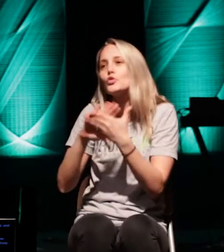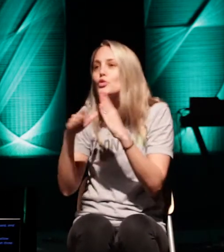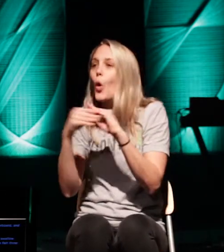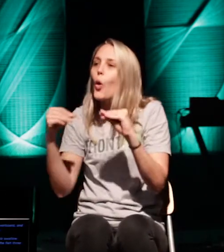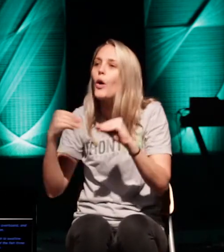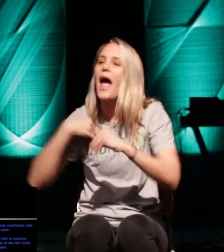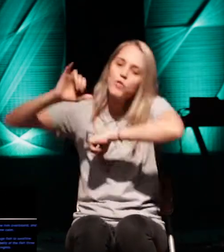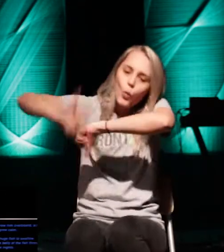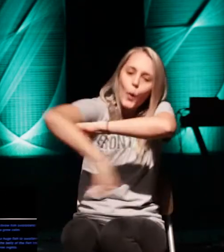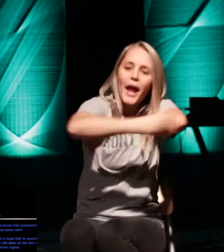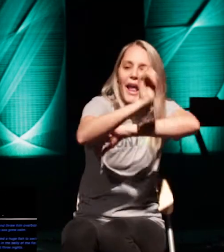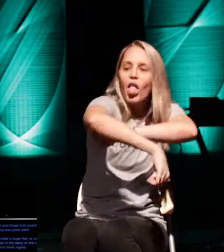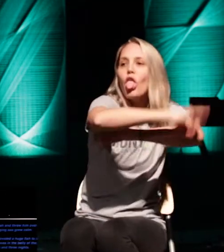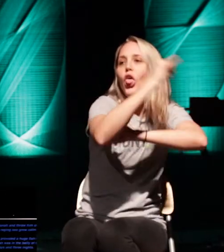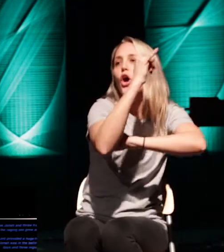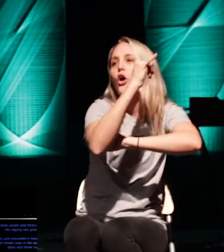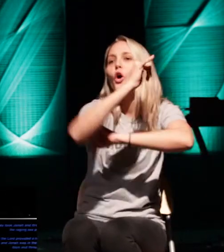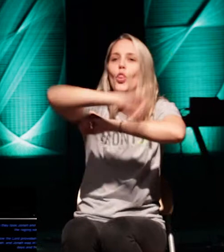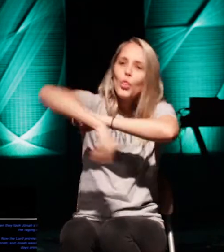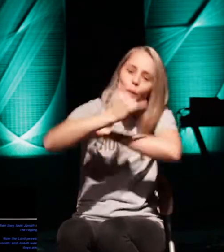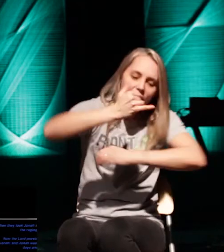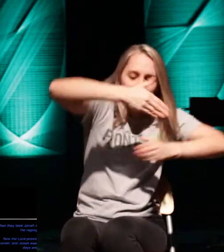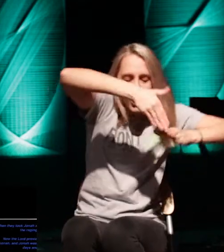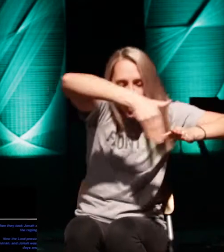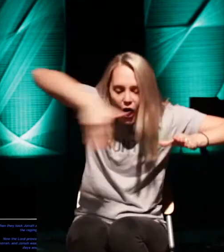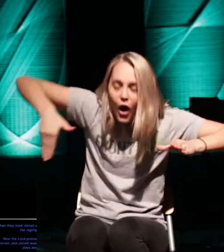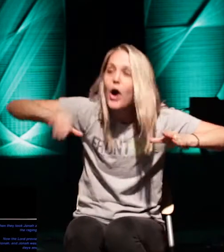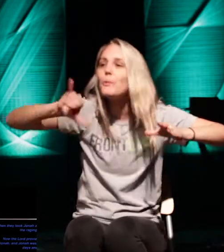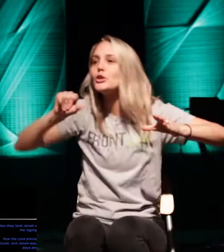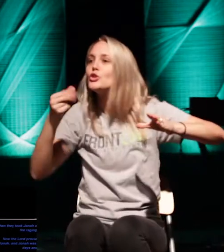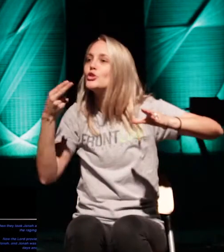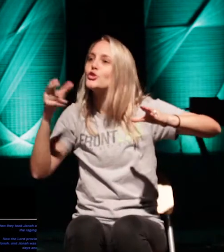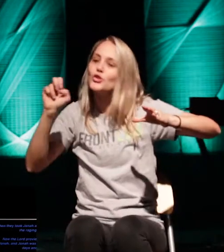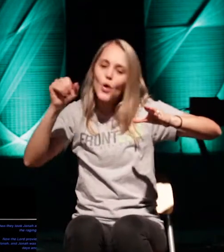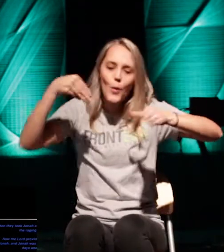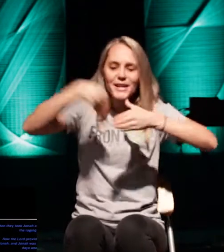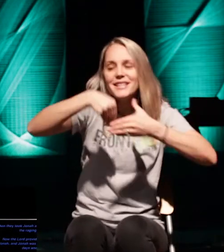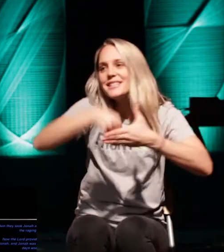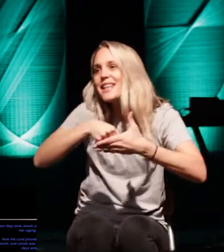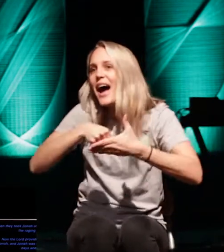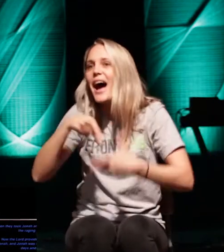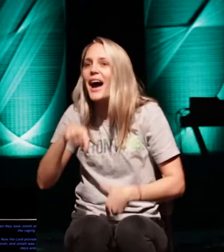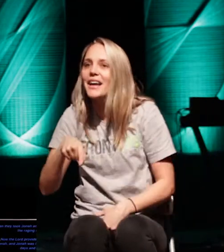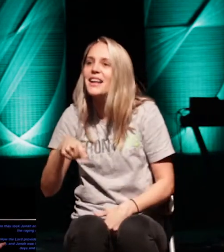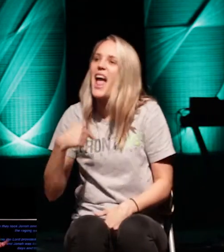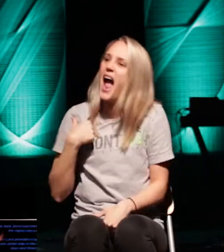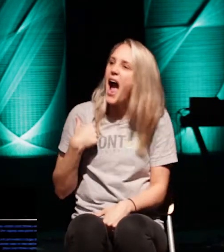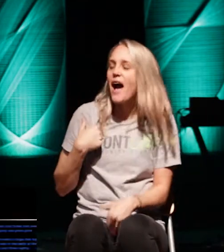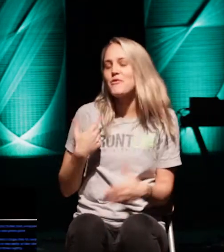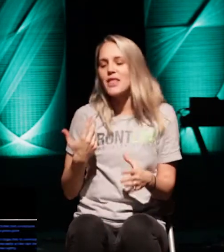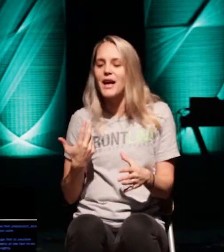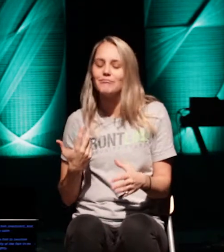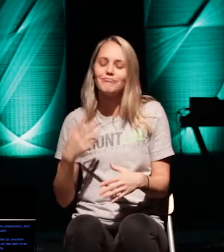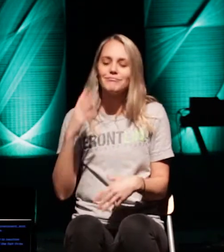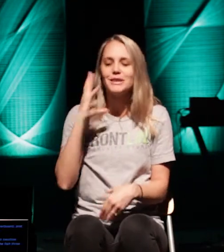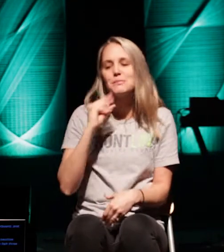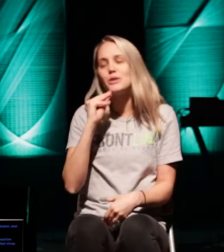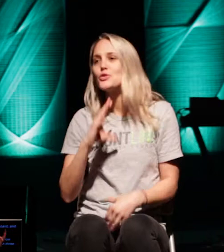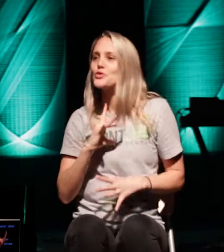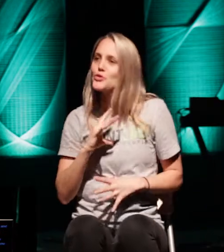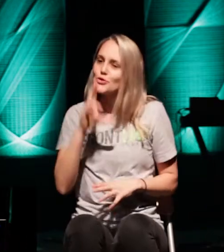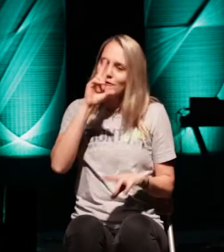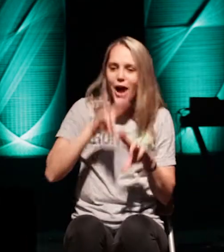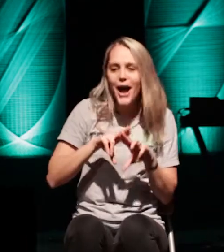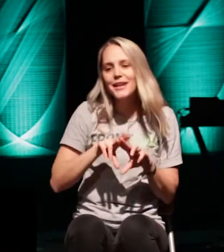of Jonah, like inside, and you're just like, oh, how cool. Like, he got a whale ride for free. And it's like cool and fun, and then you start